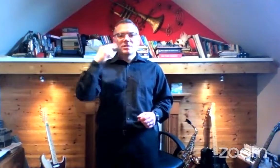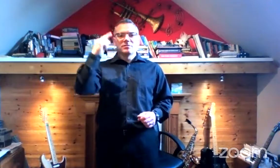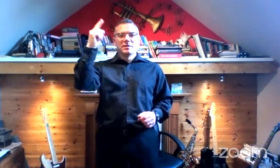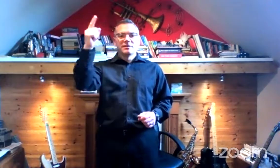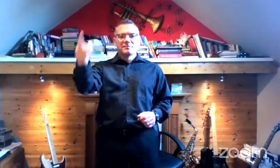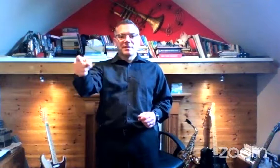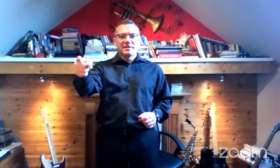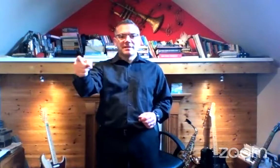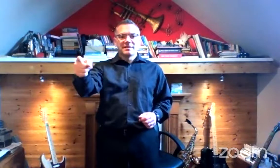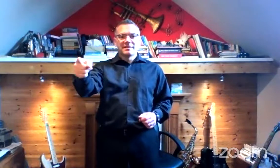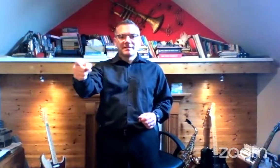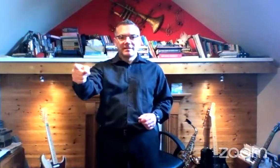you love me.